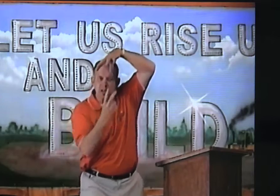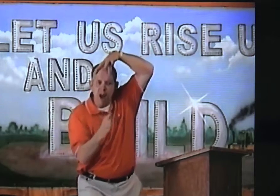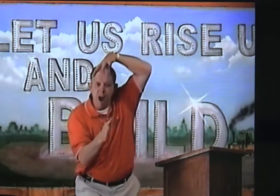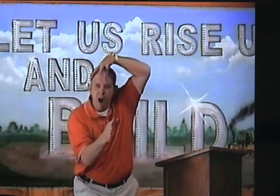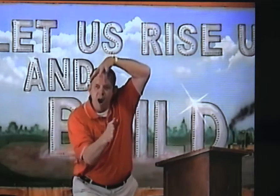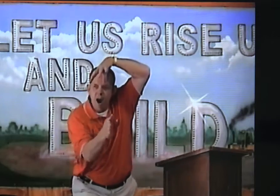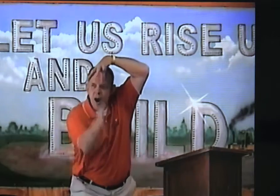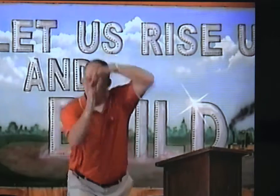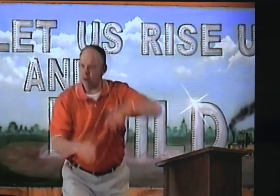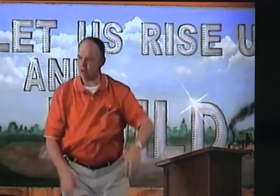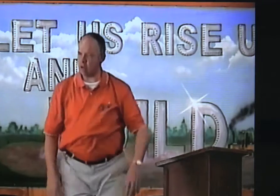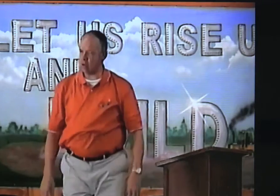God's word is a light.